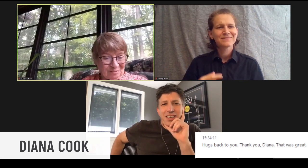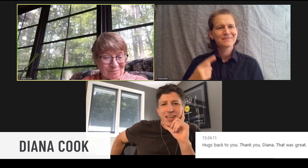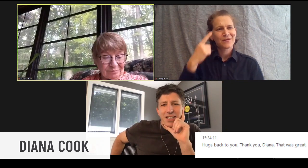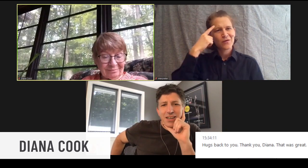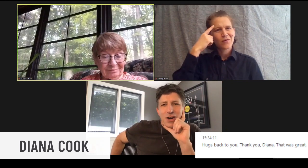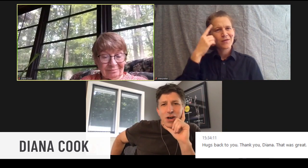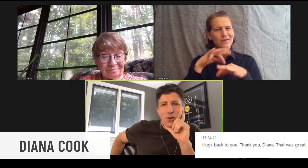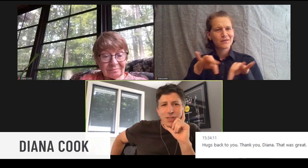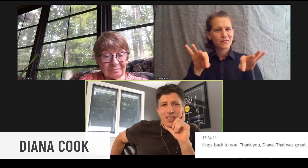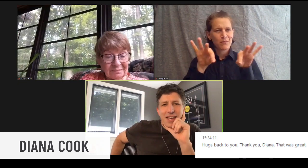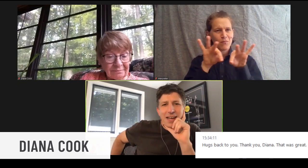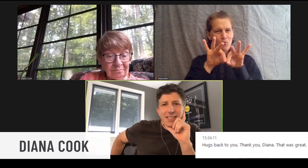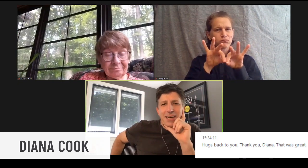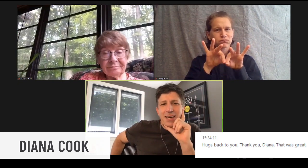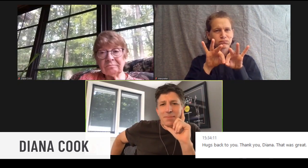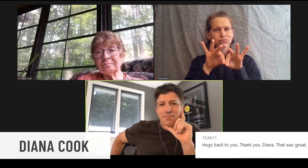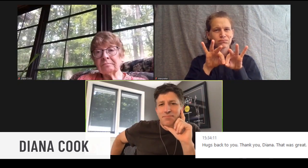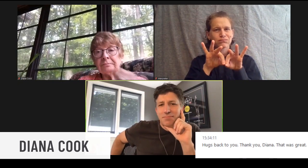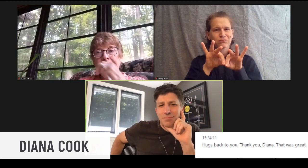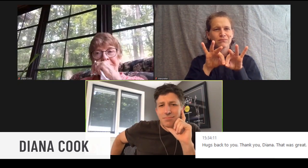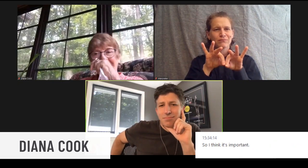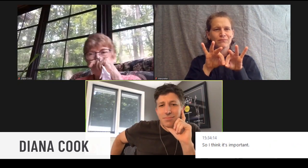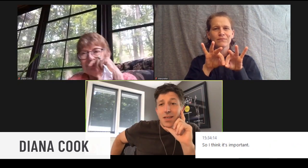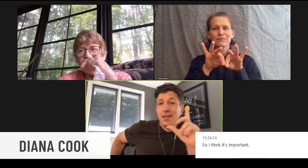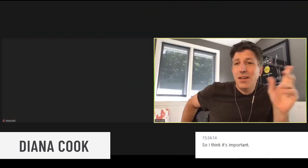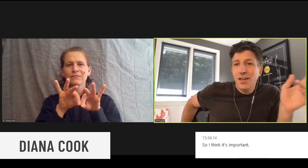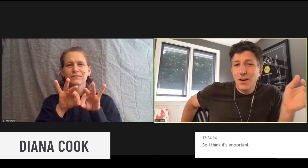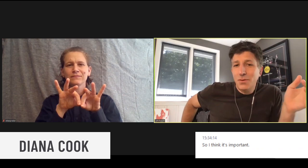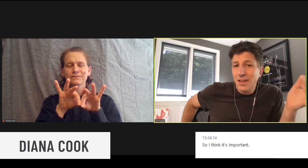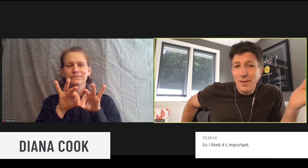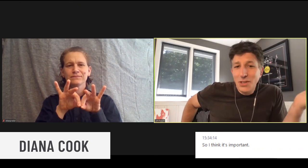important to note that